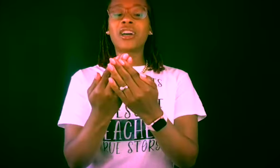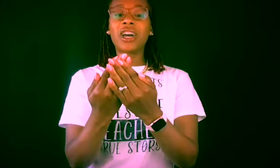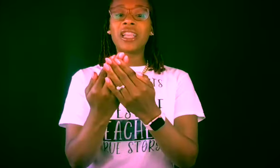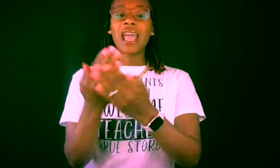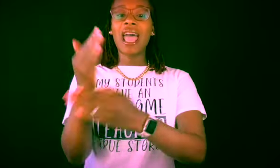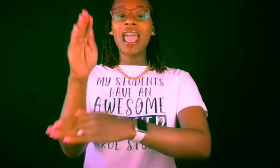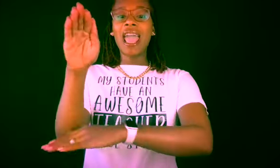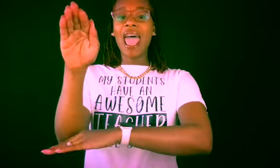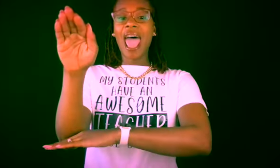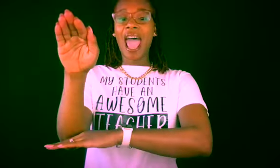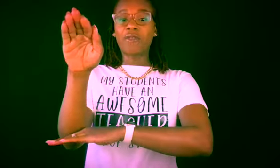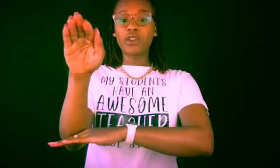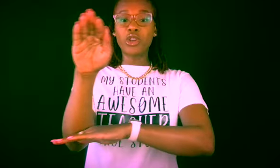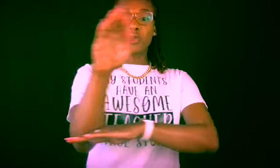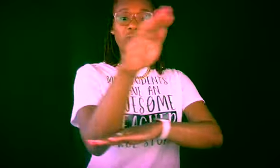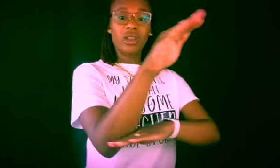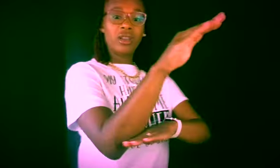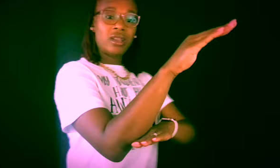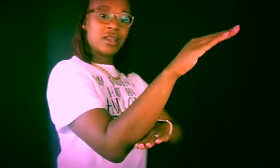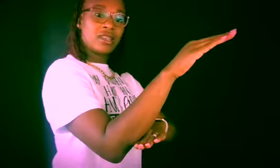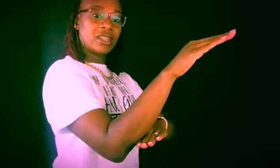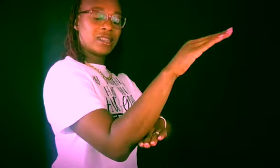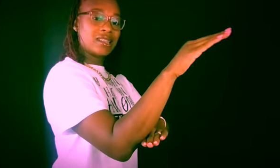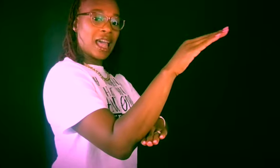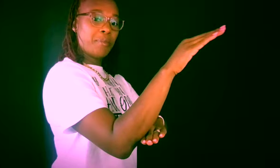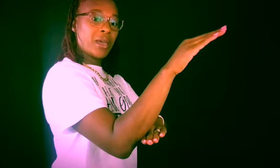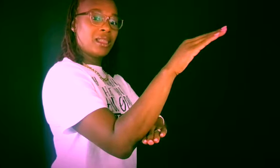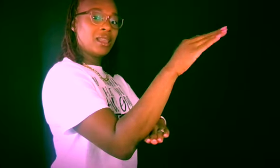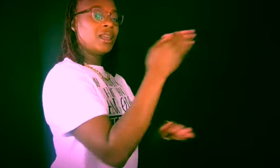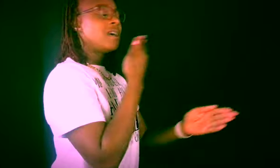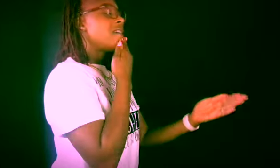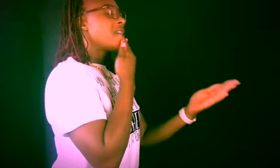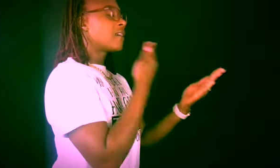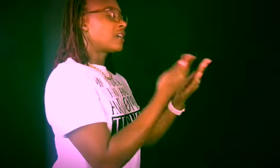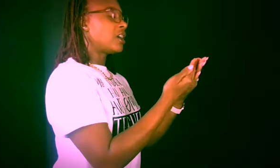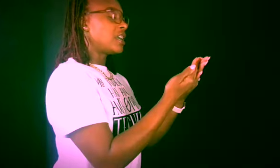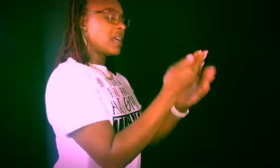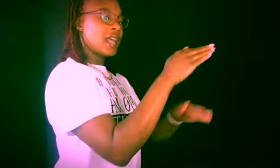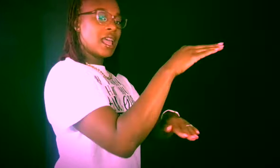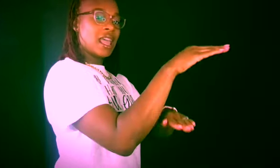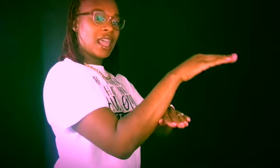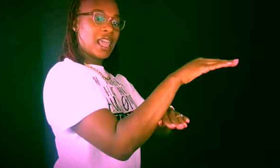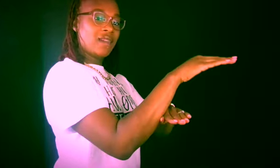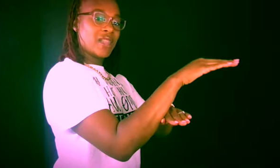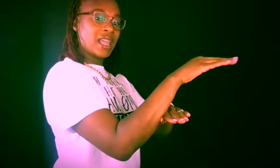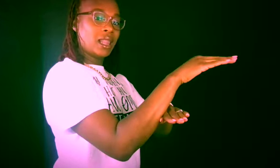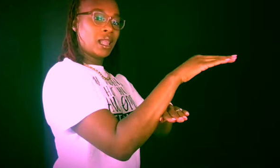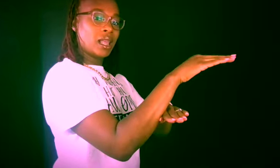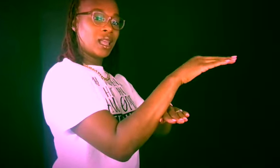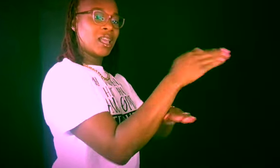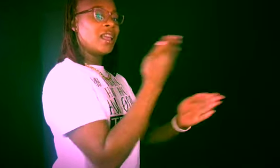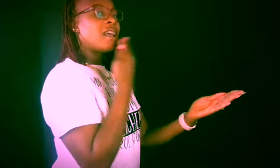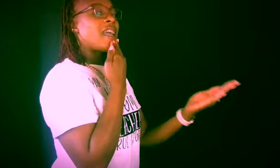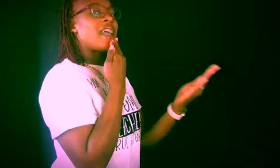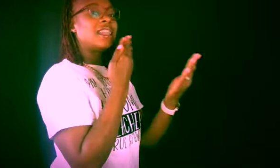good afternoon, just a slight bend, good evening, and